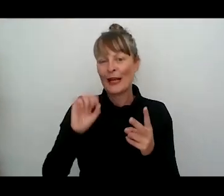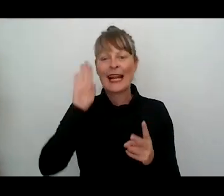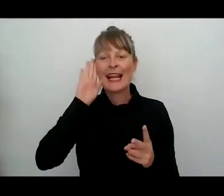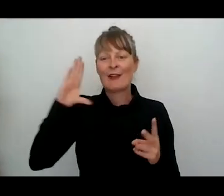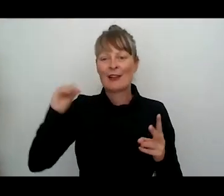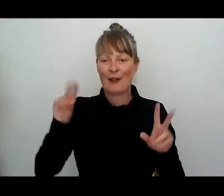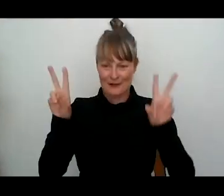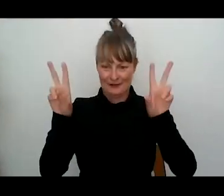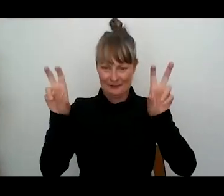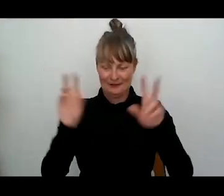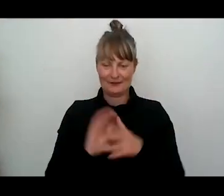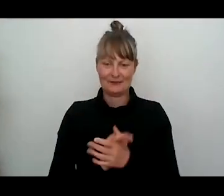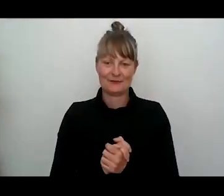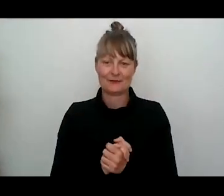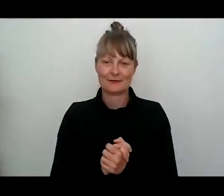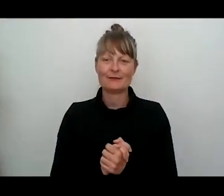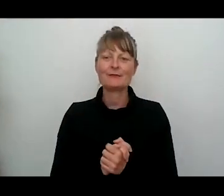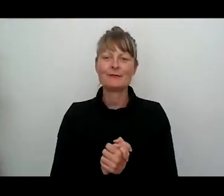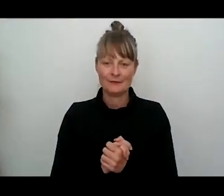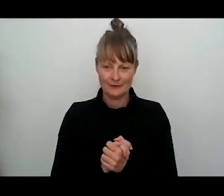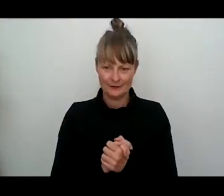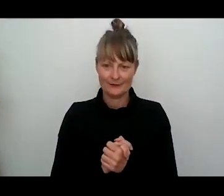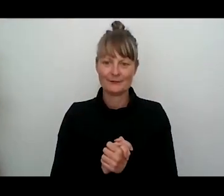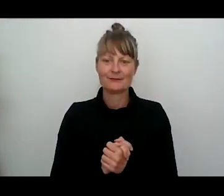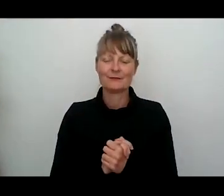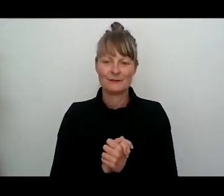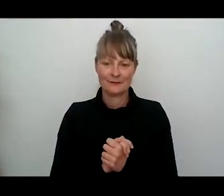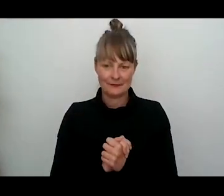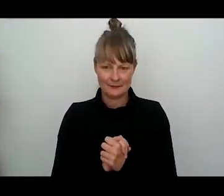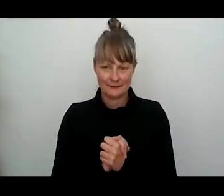My journey into